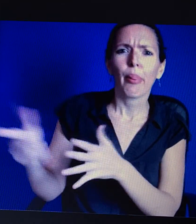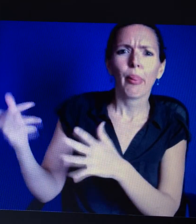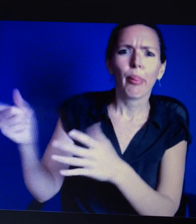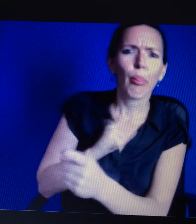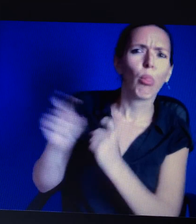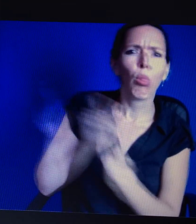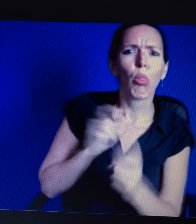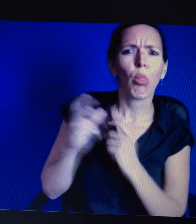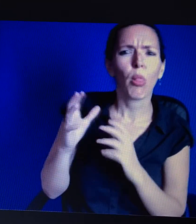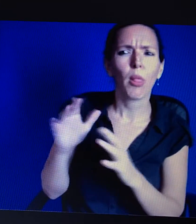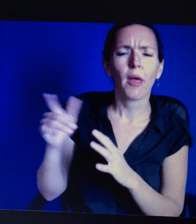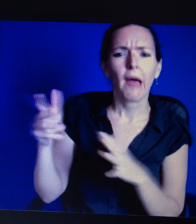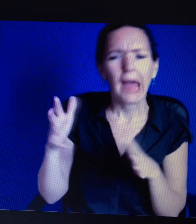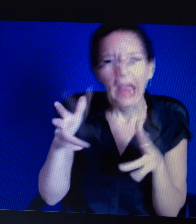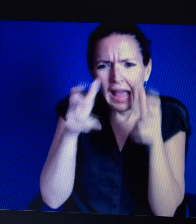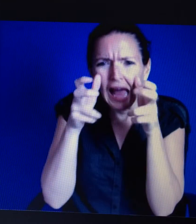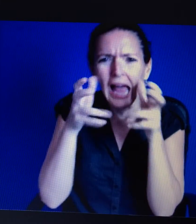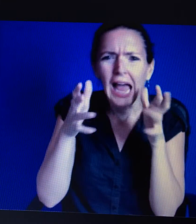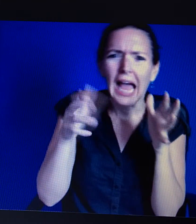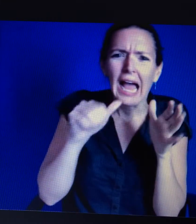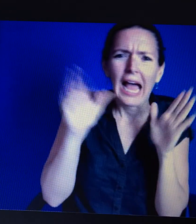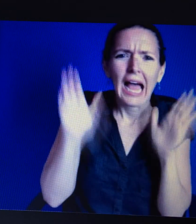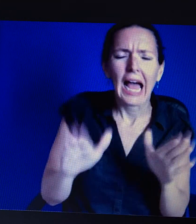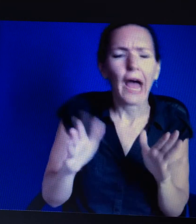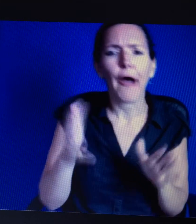more deaf people are